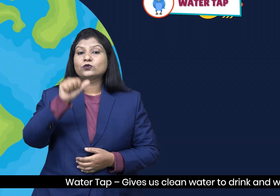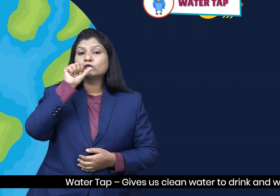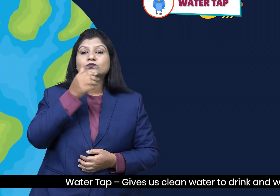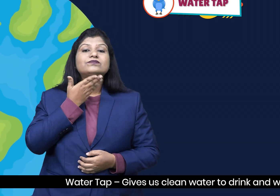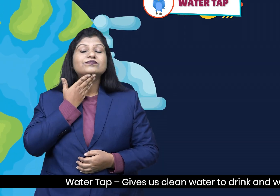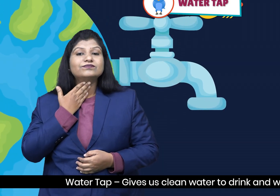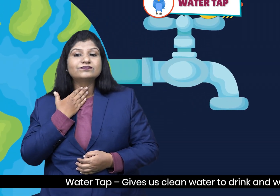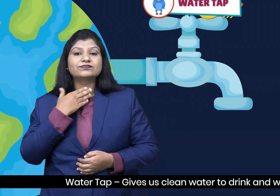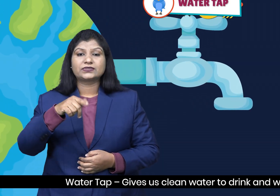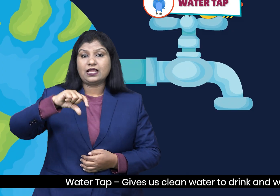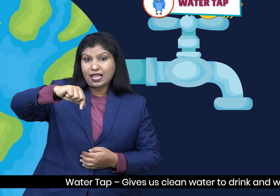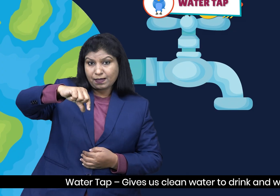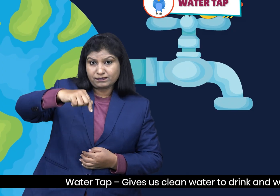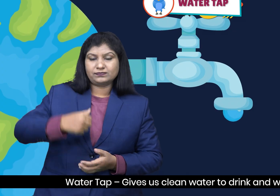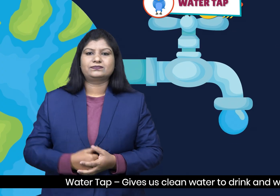Water tap.